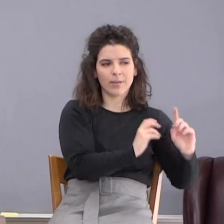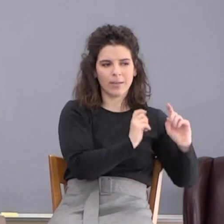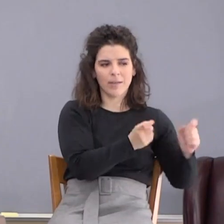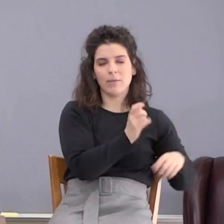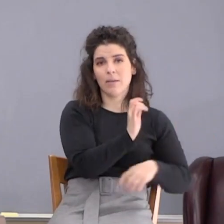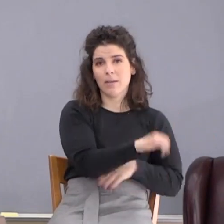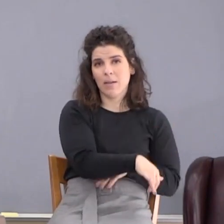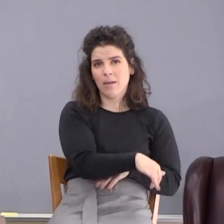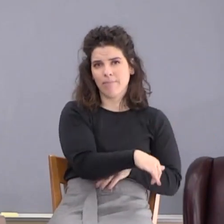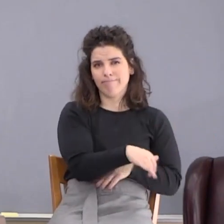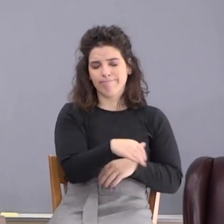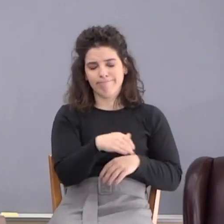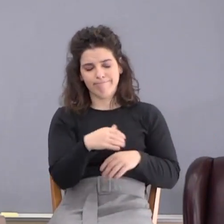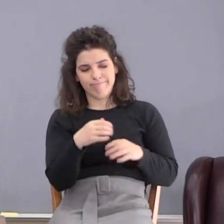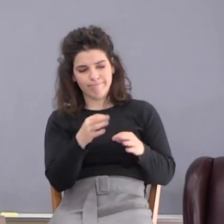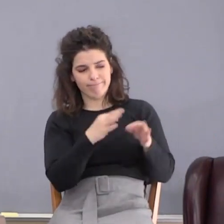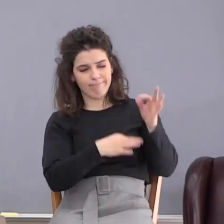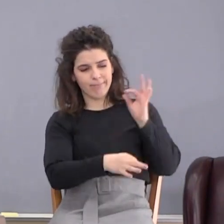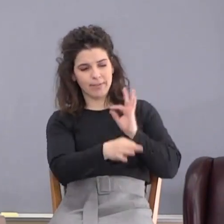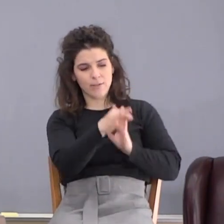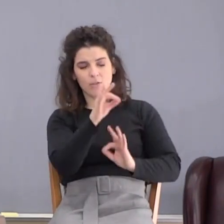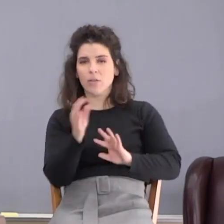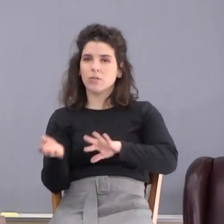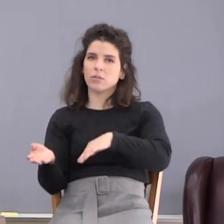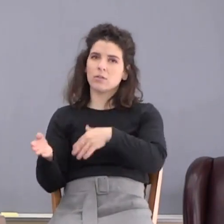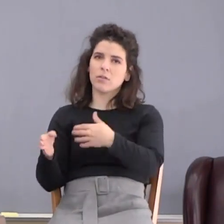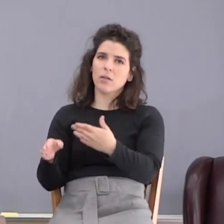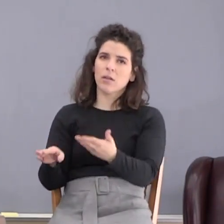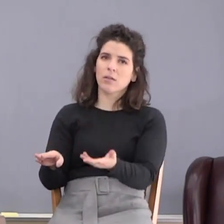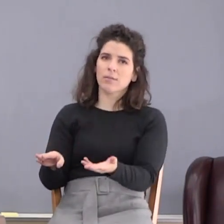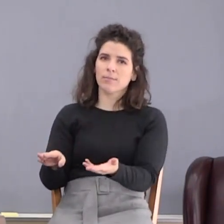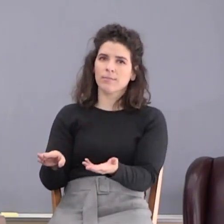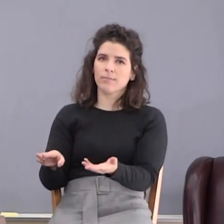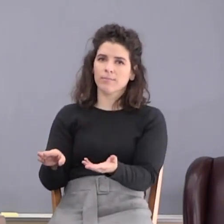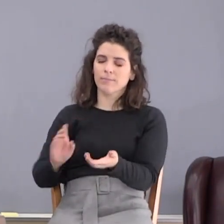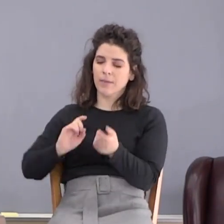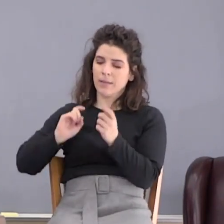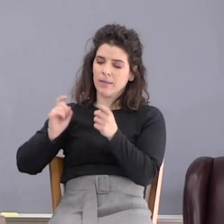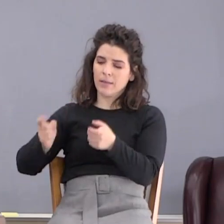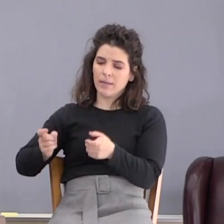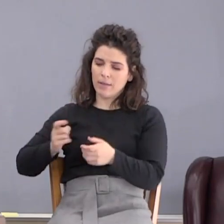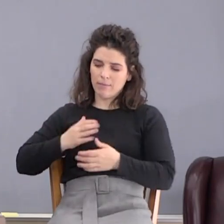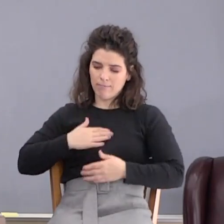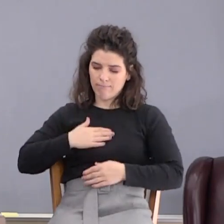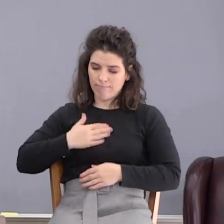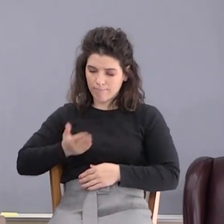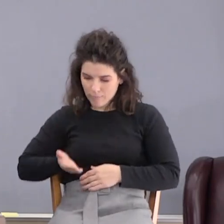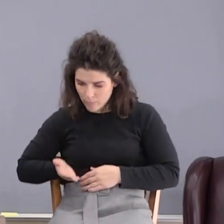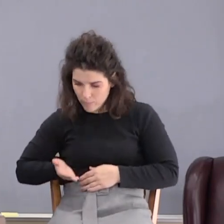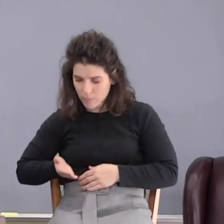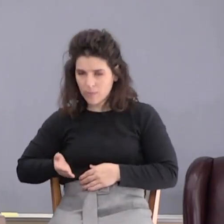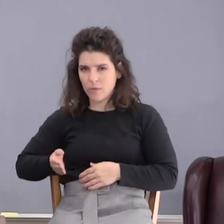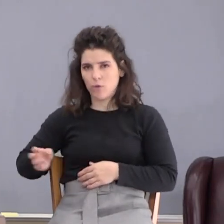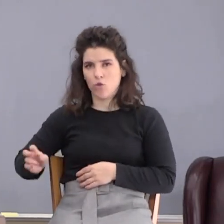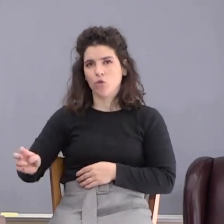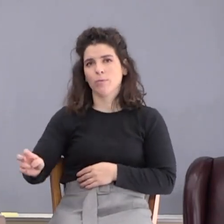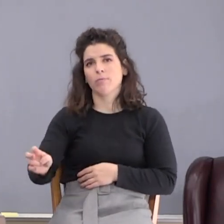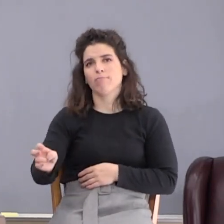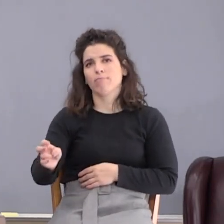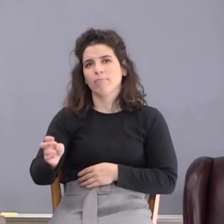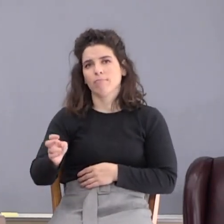it, he forfeited it to the serpent. So you just think about God's